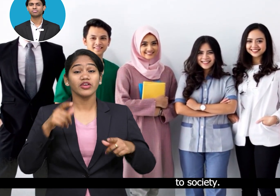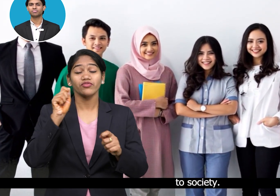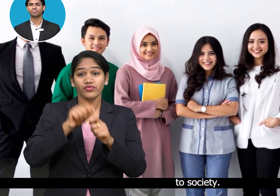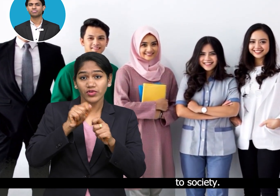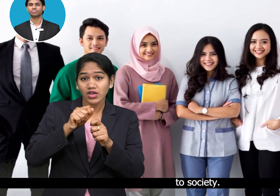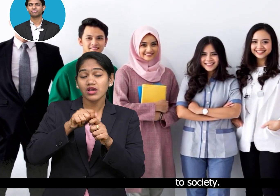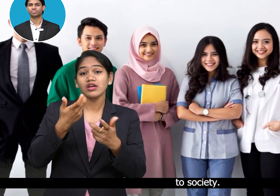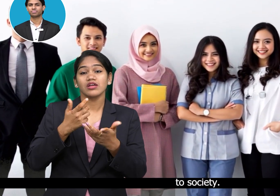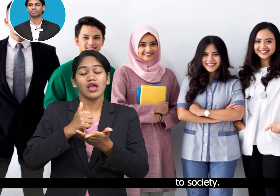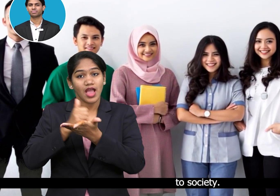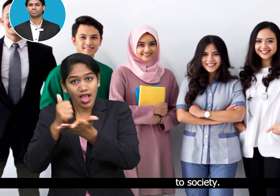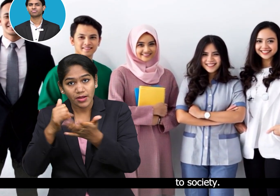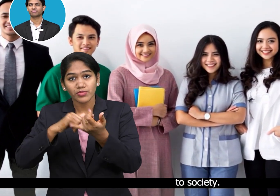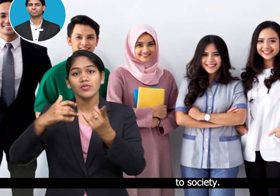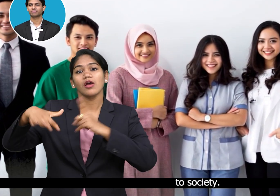society.